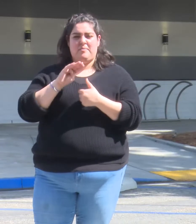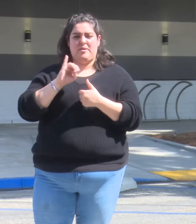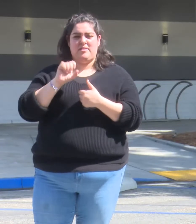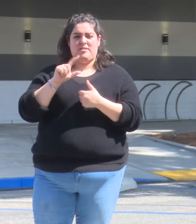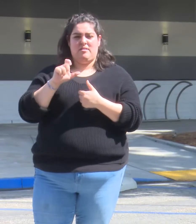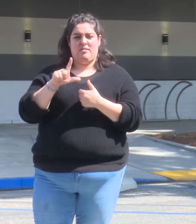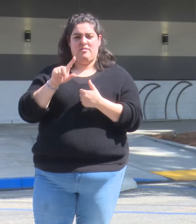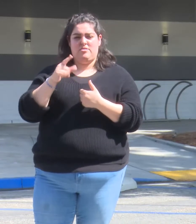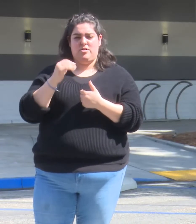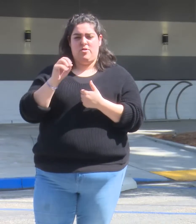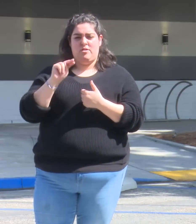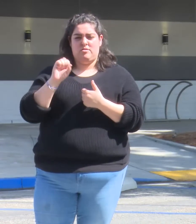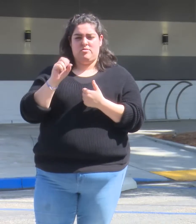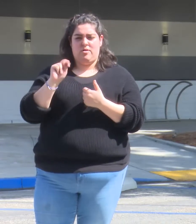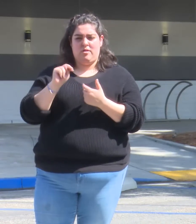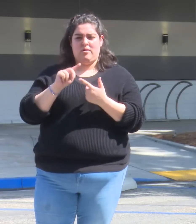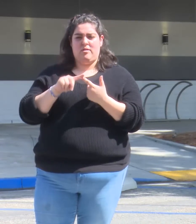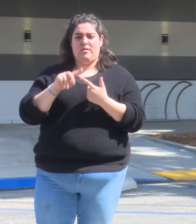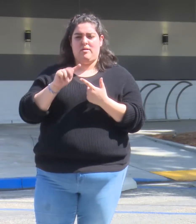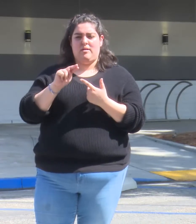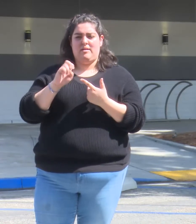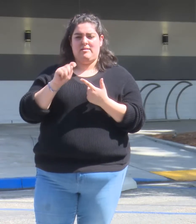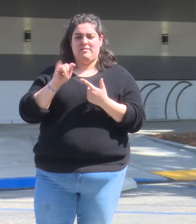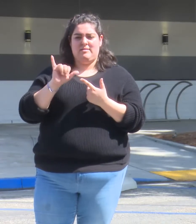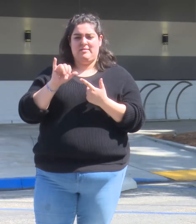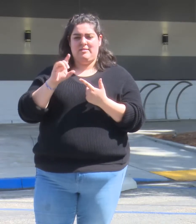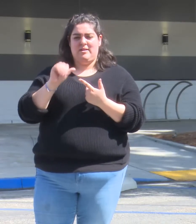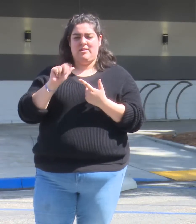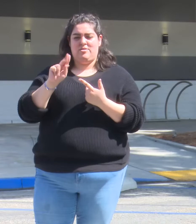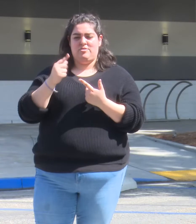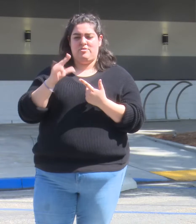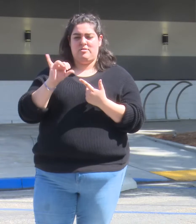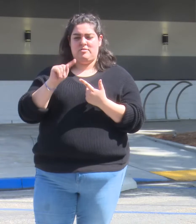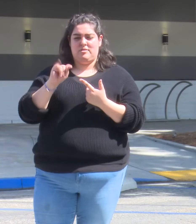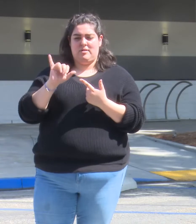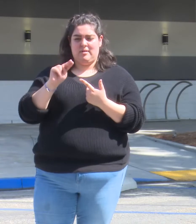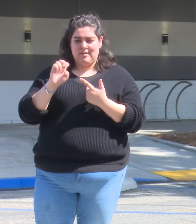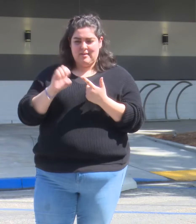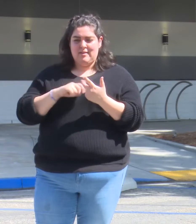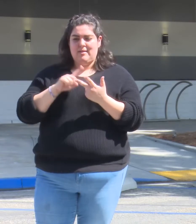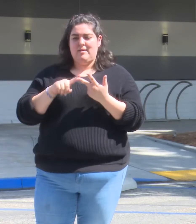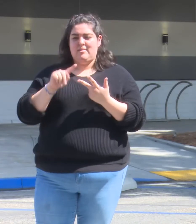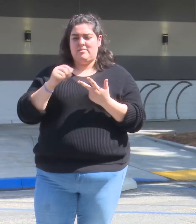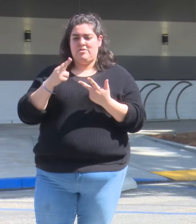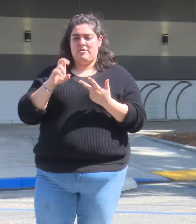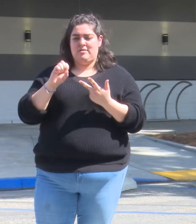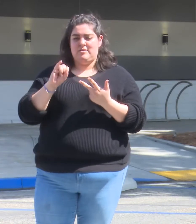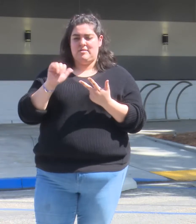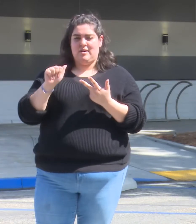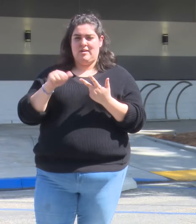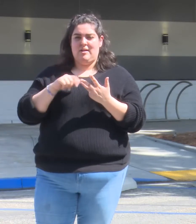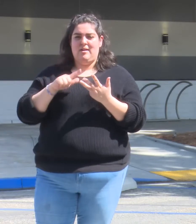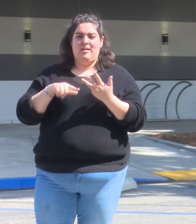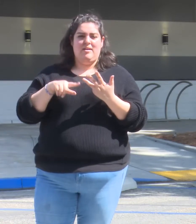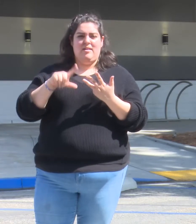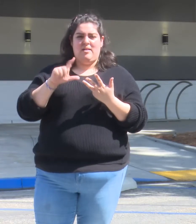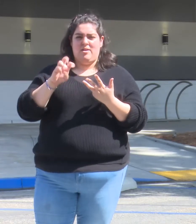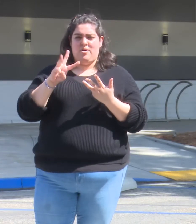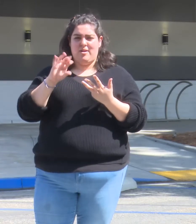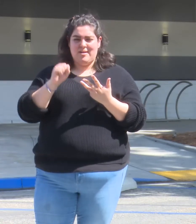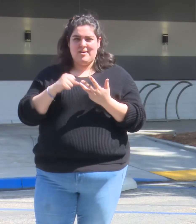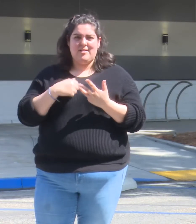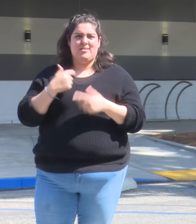Nettie DeAugustine, Teresa Marino, Nancy Lewis, and Dr. Daryl Sexton, we gave our staff leeway to try